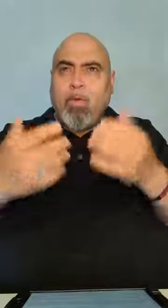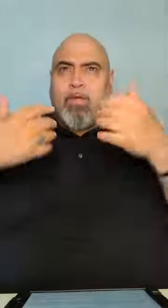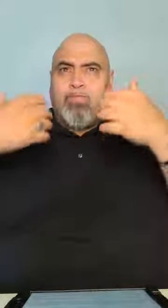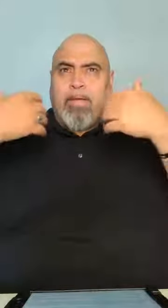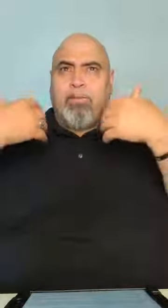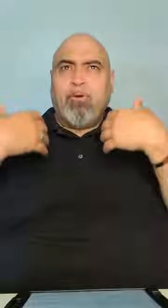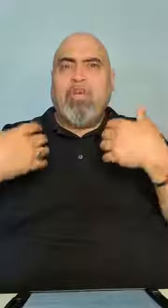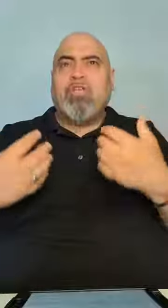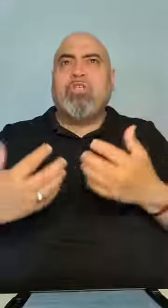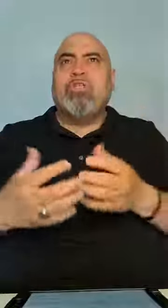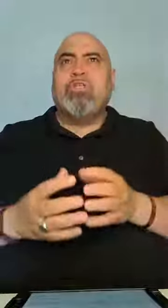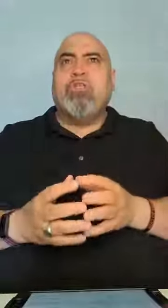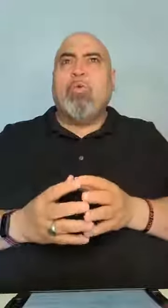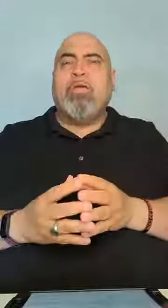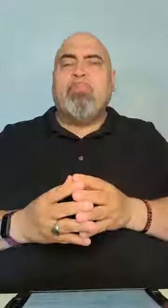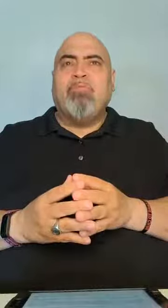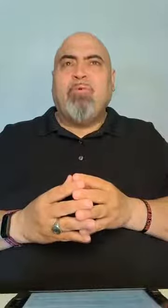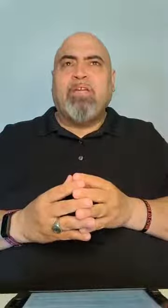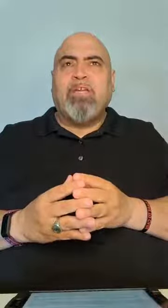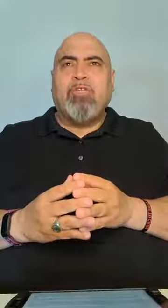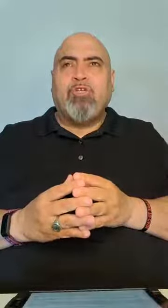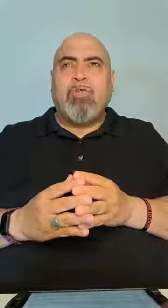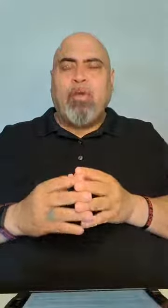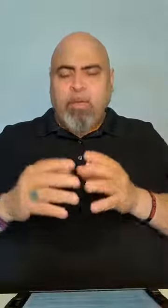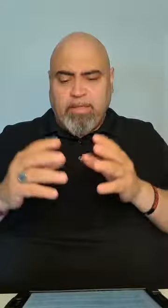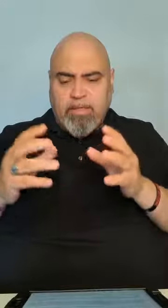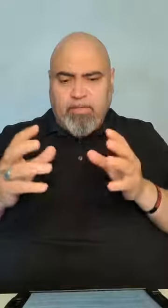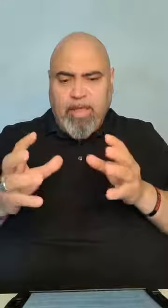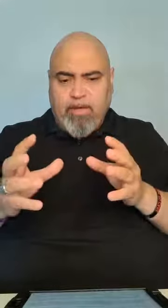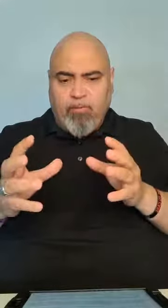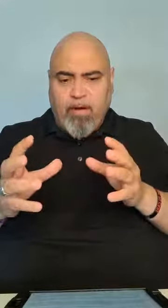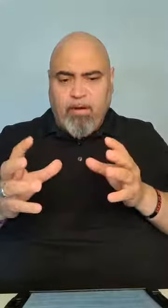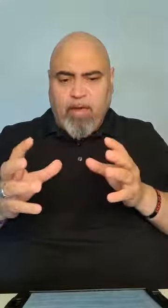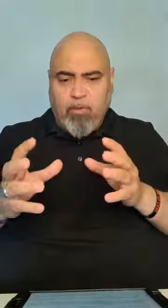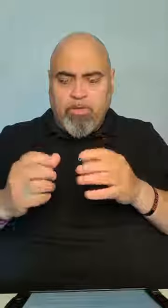knowing of my imperfections and knowing of my fallen nature, that I wanted to live a life where I was